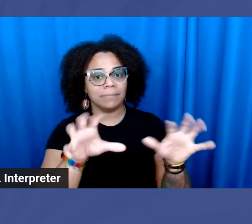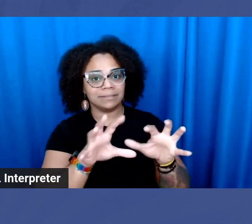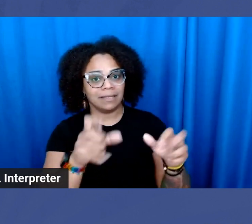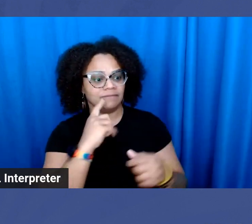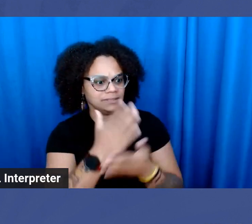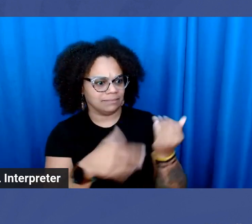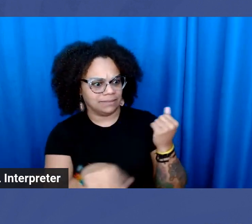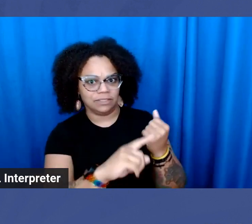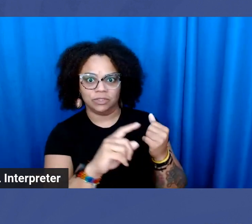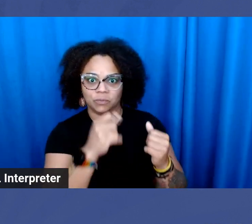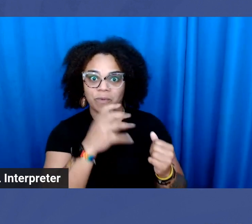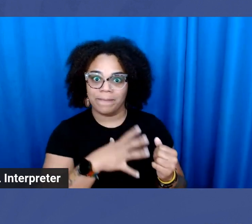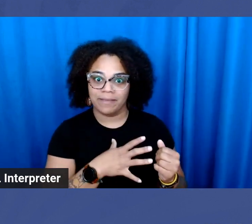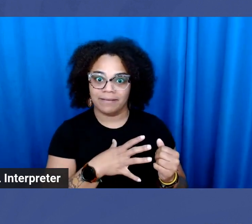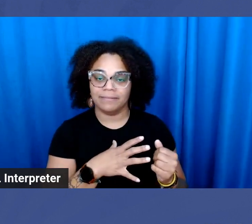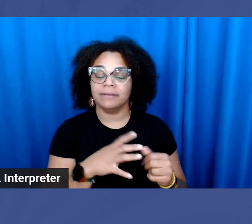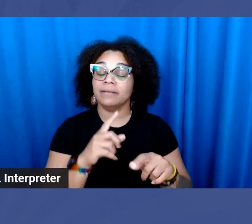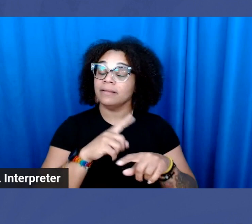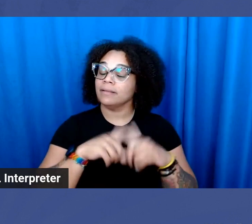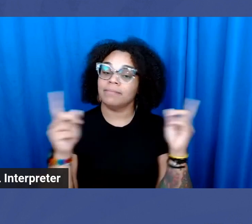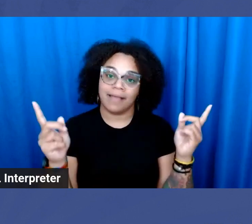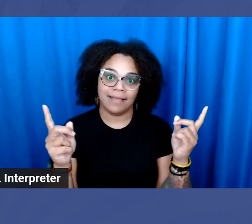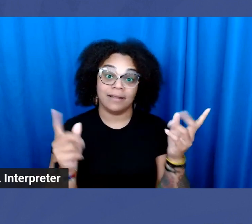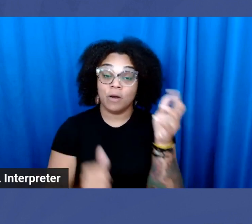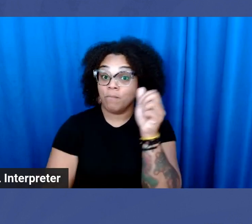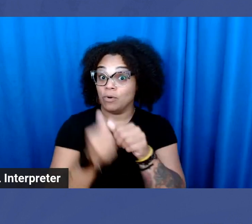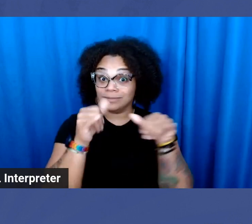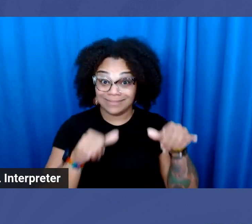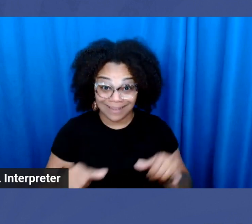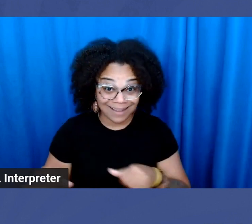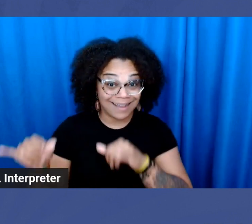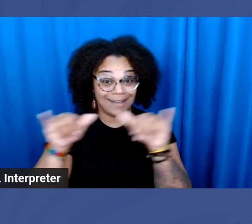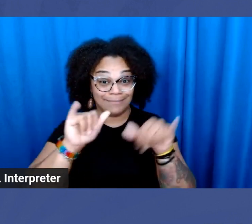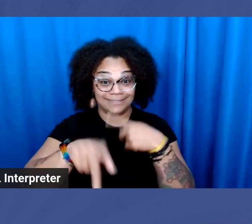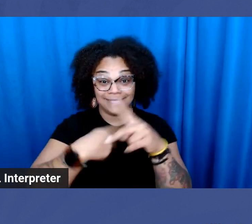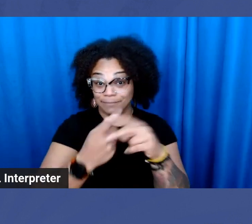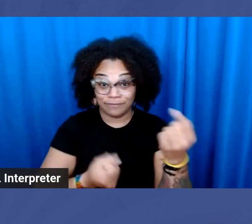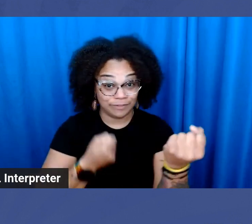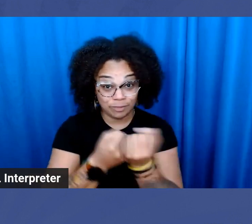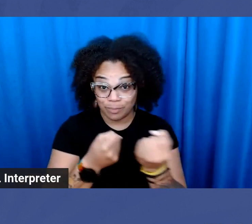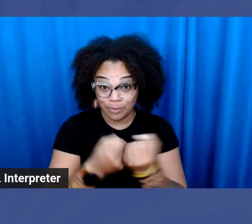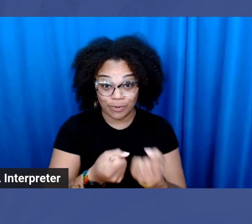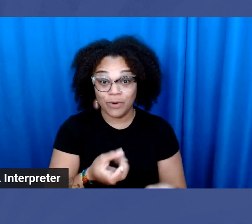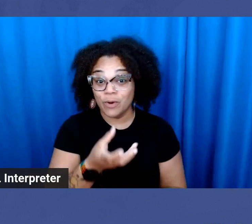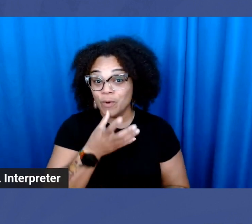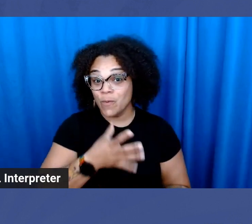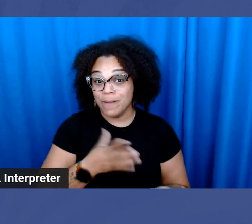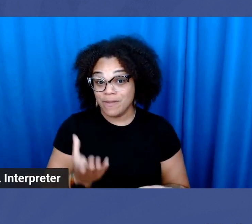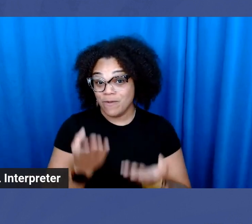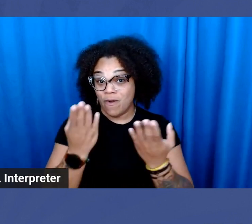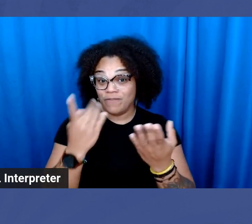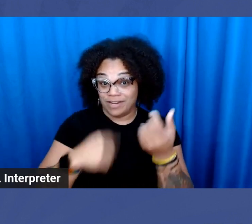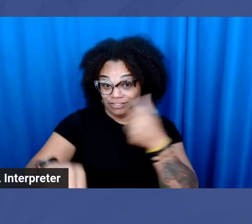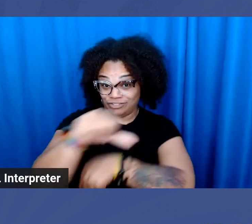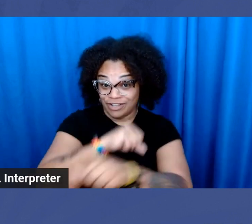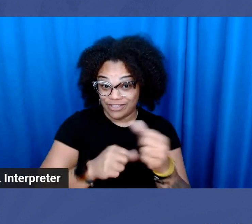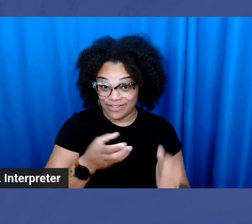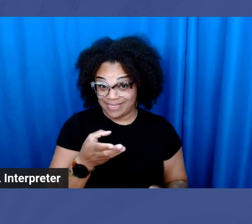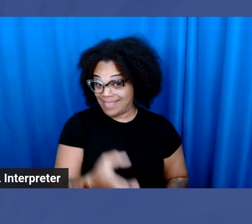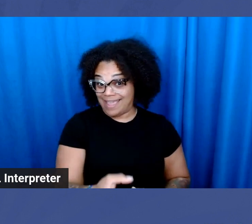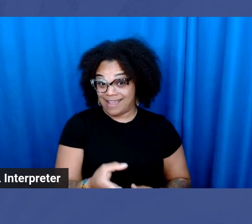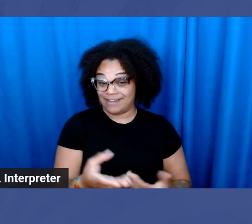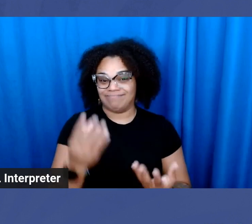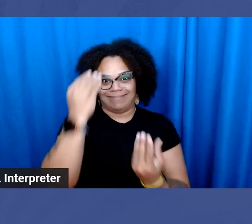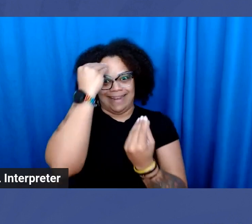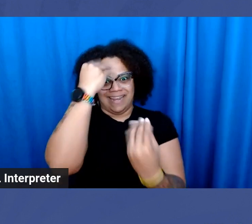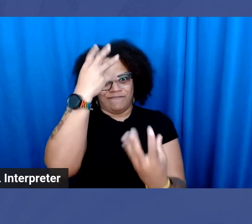said. However, by far the most common type of support women offered each other at the dungeon, according to Sabrina, was